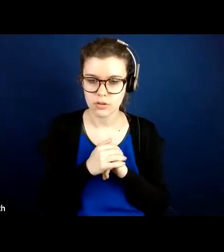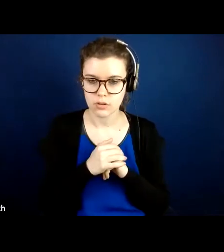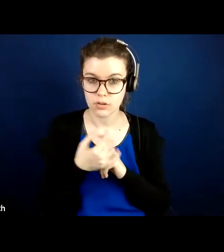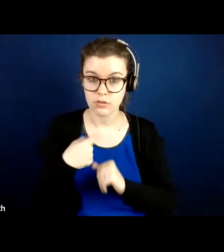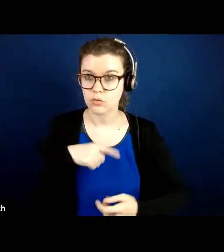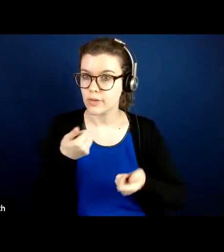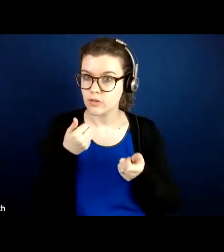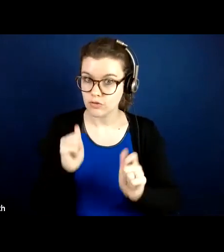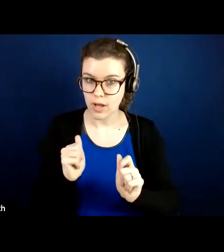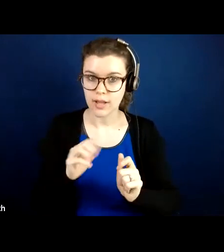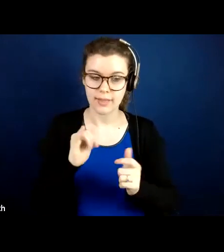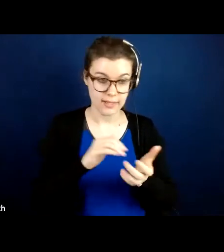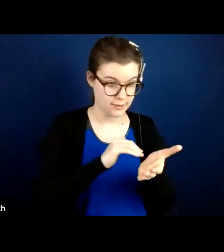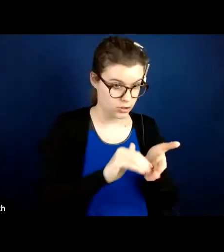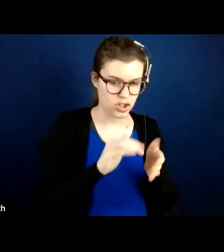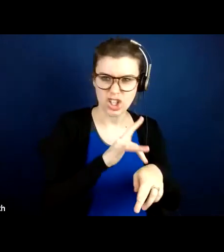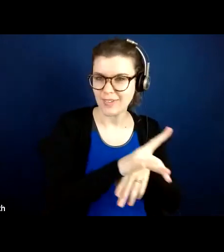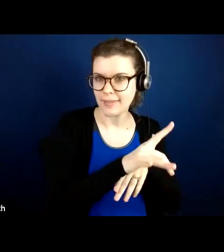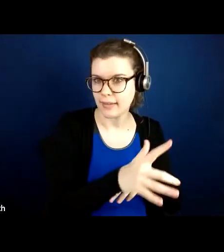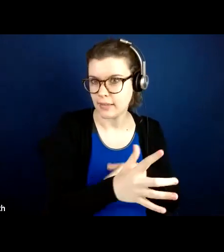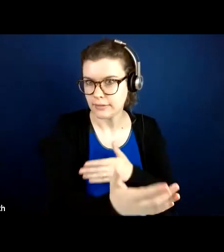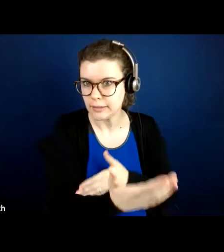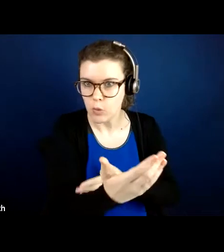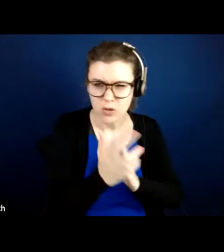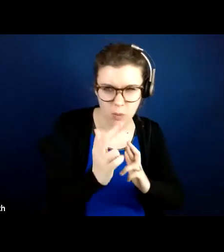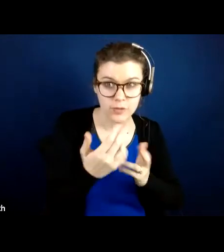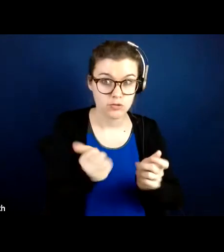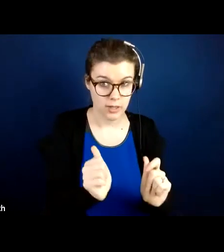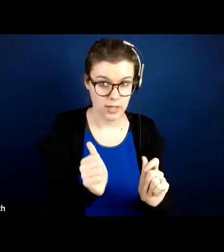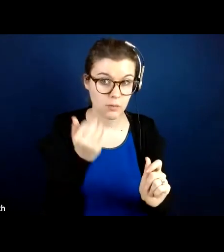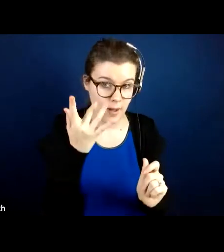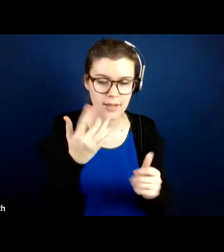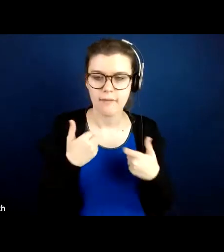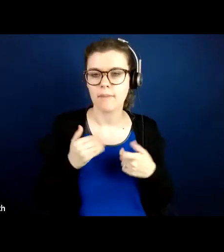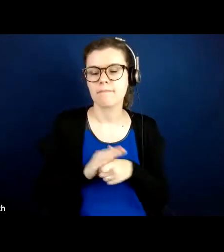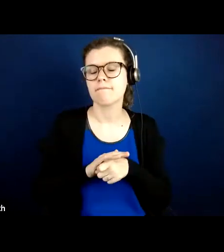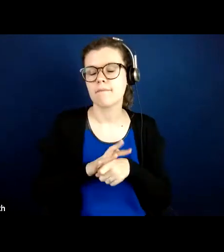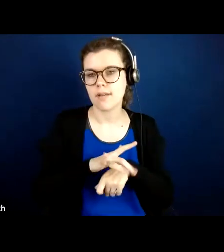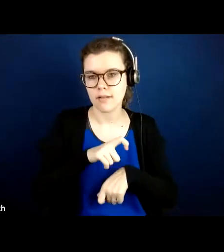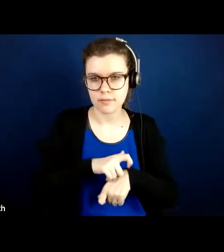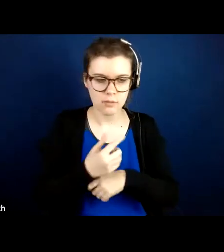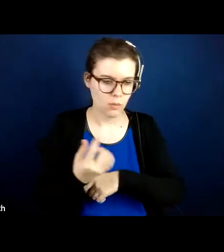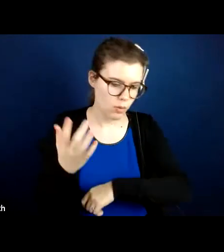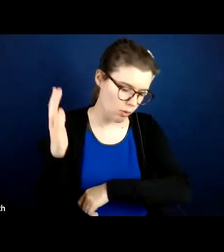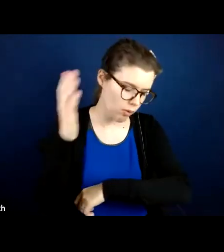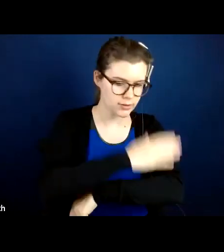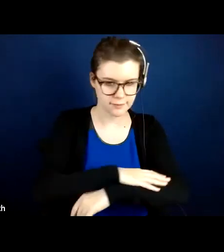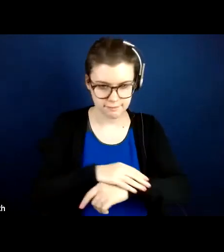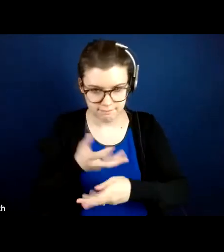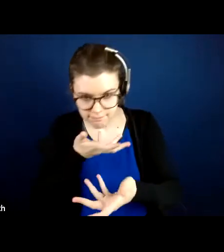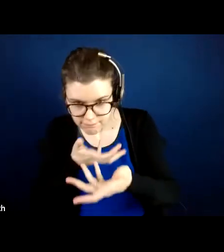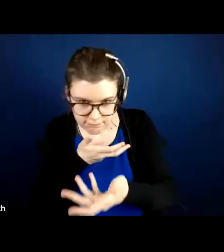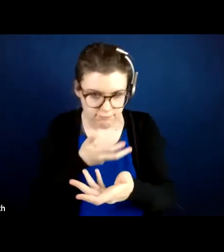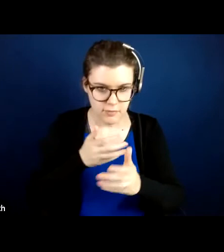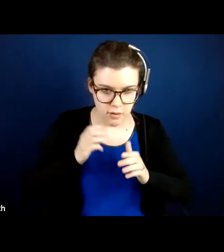to schedule the discharge as early in the day as possible so that we have the whole day to work with the consumer to get them set